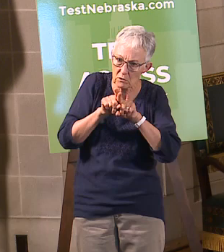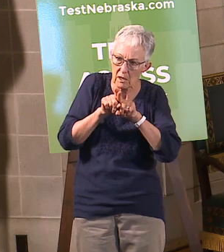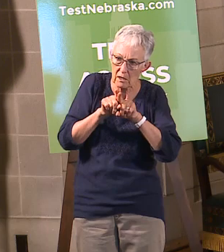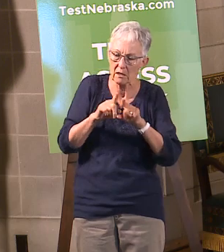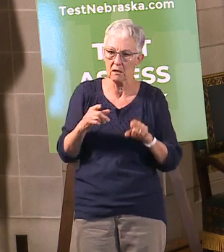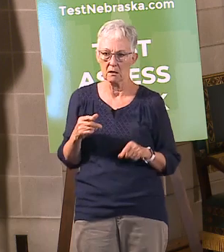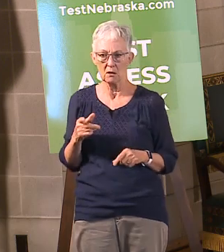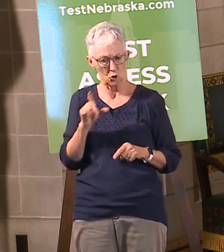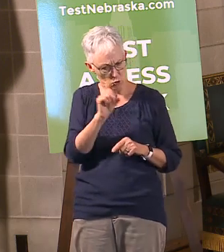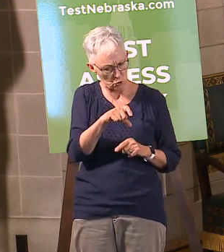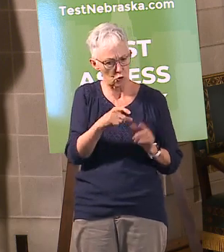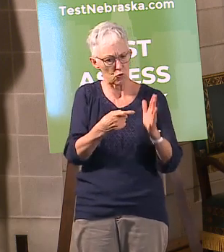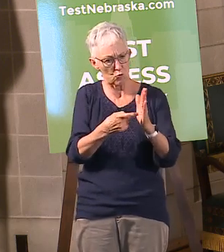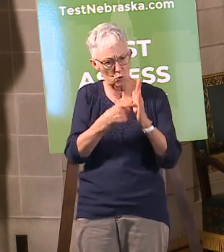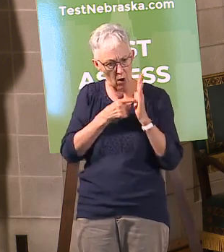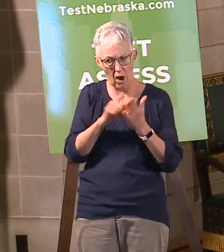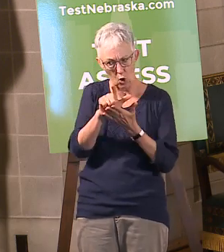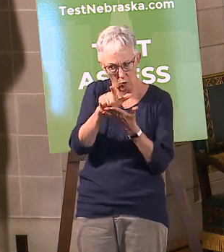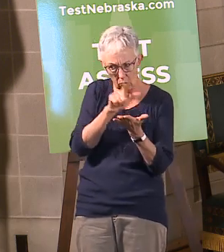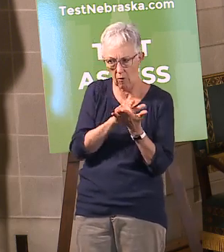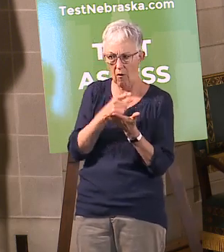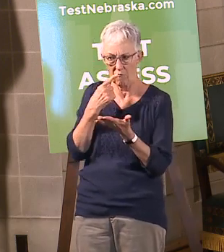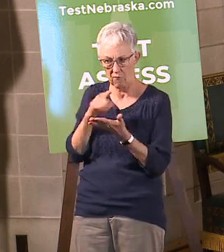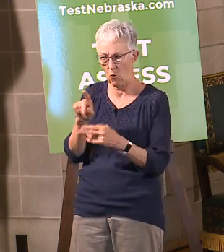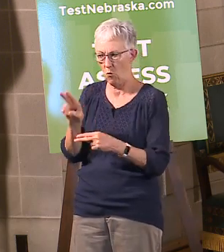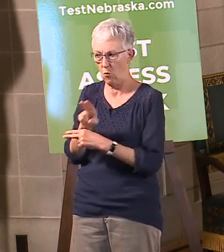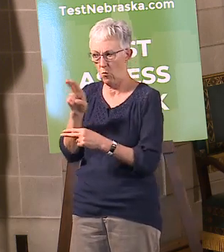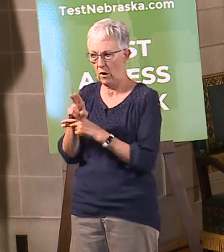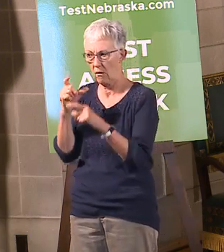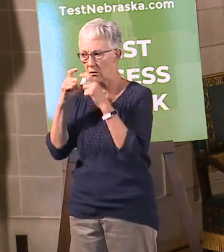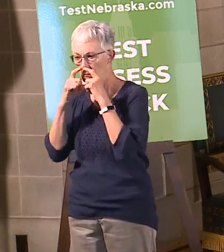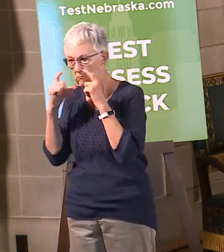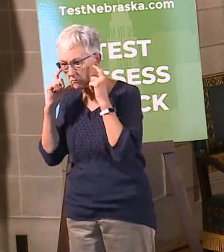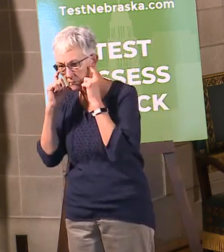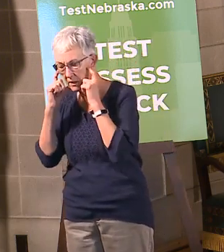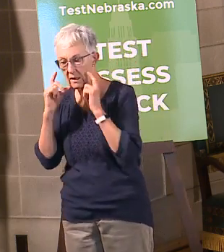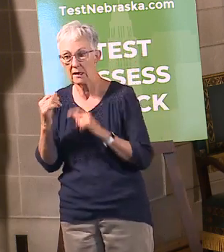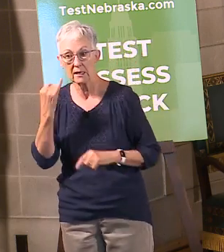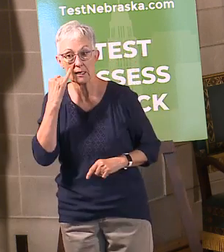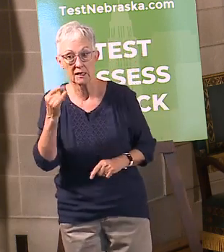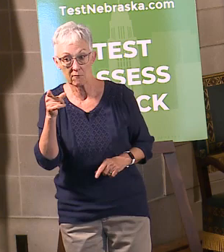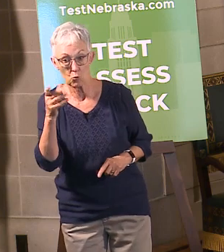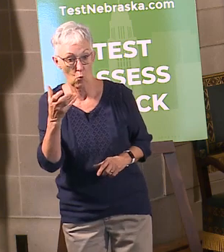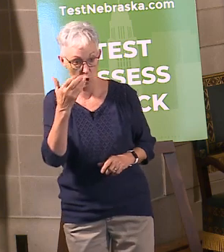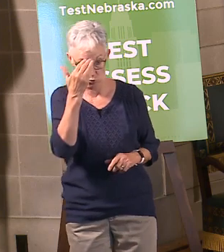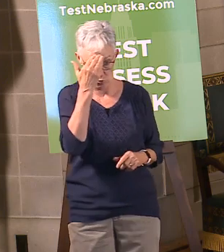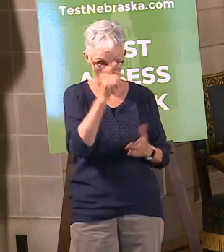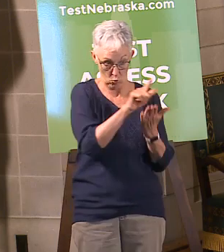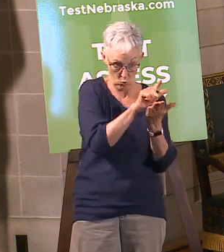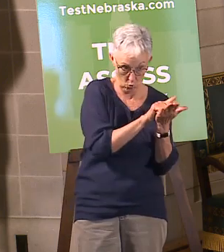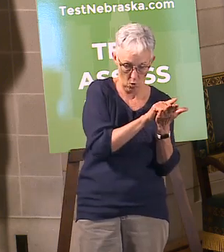those things, but if you want to know what is actually law, read the DHM. That is what is actually law.